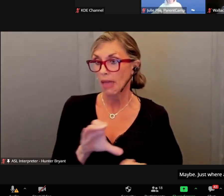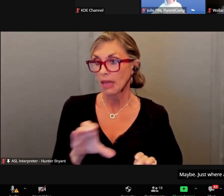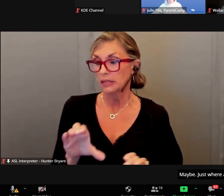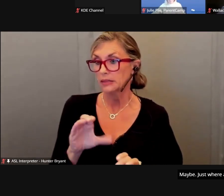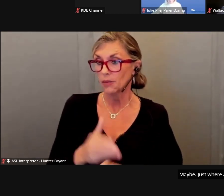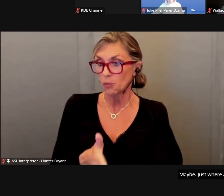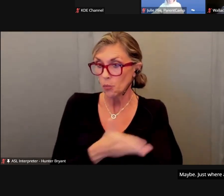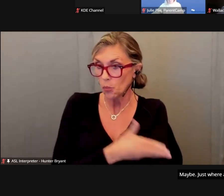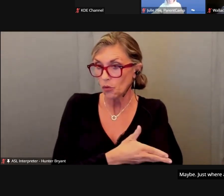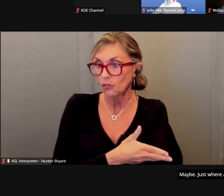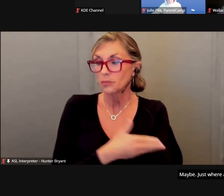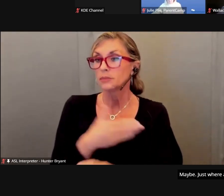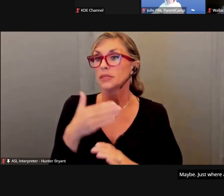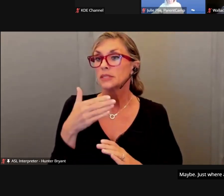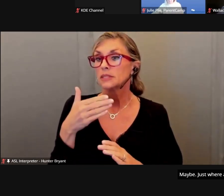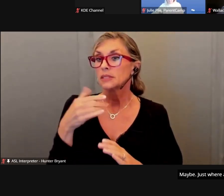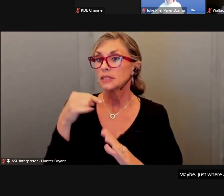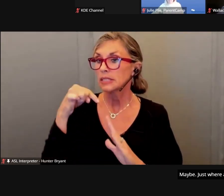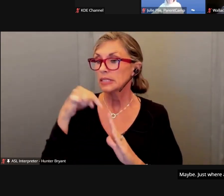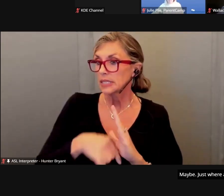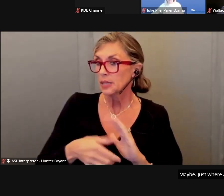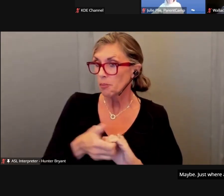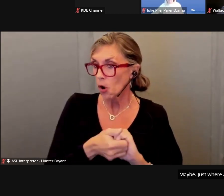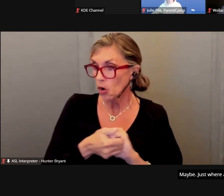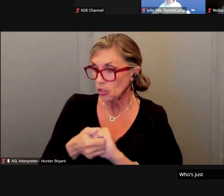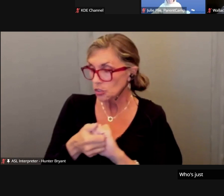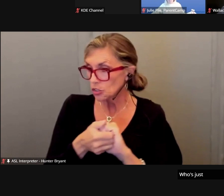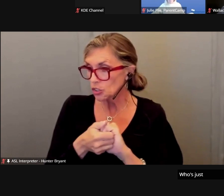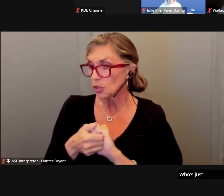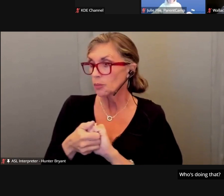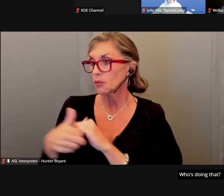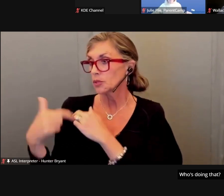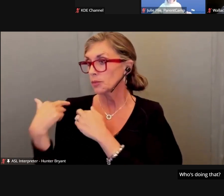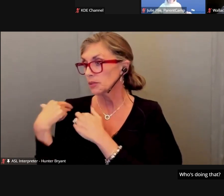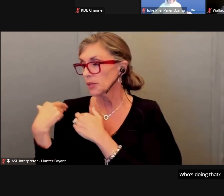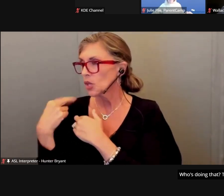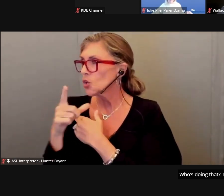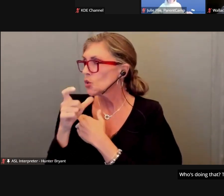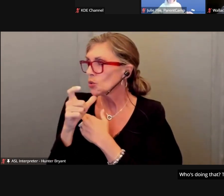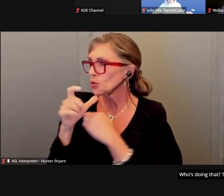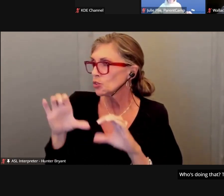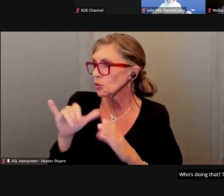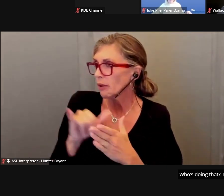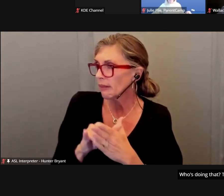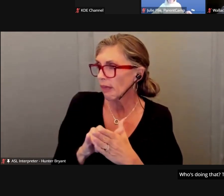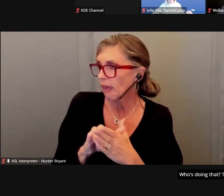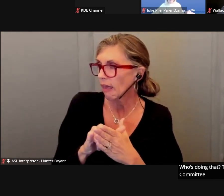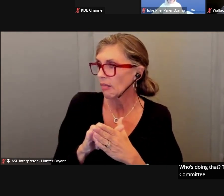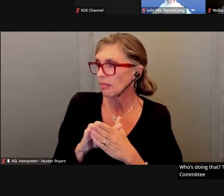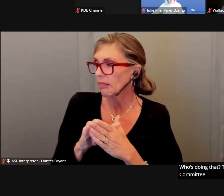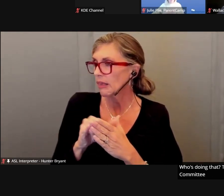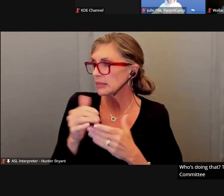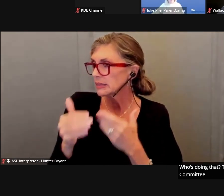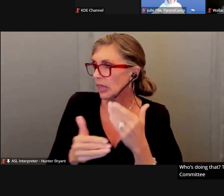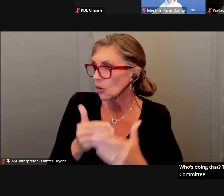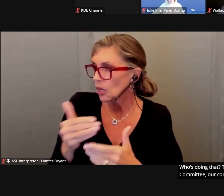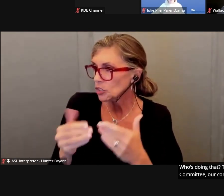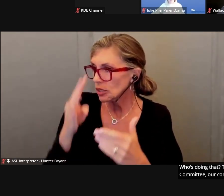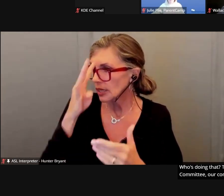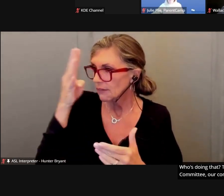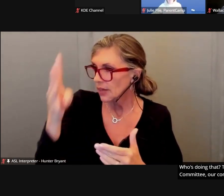and shared responsibility. Who's doing that? The Accelerating Innovation Committee, our committee,